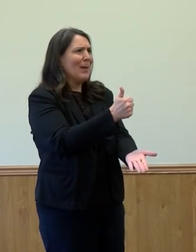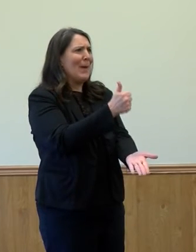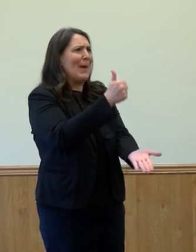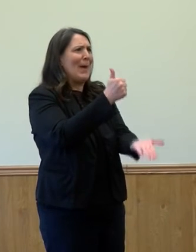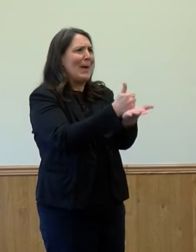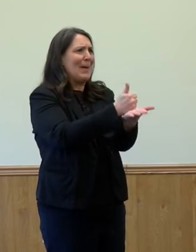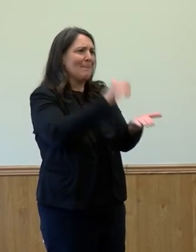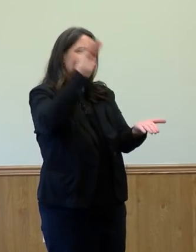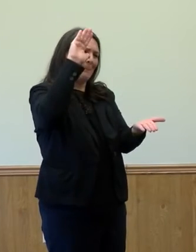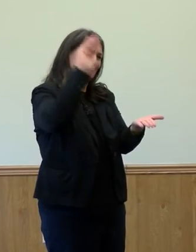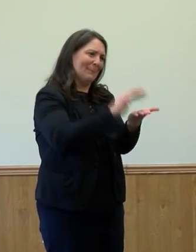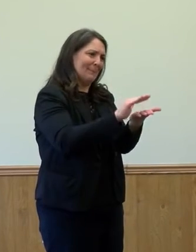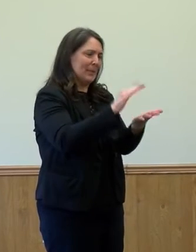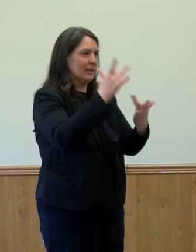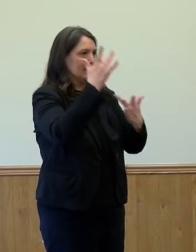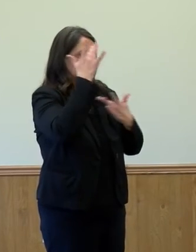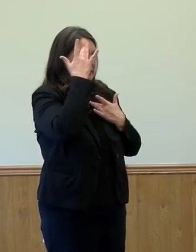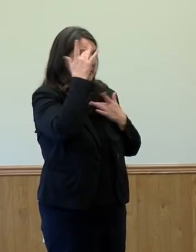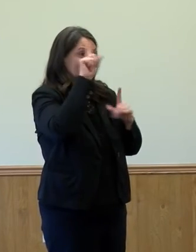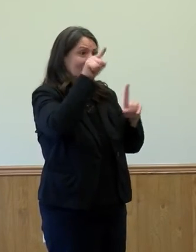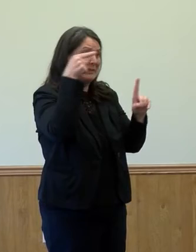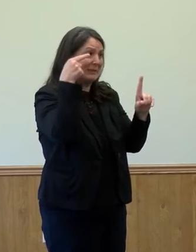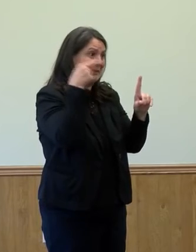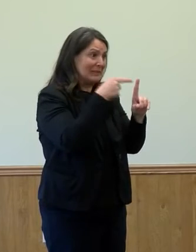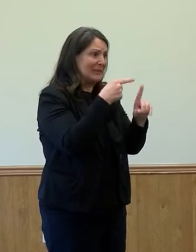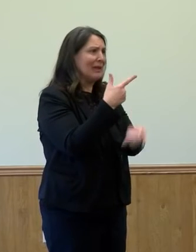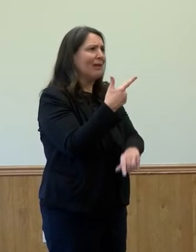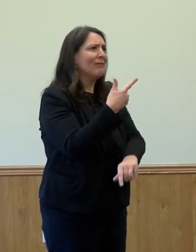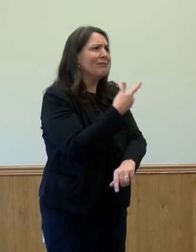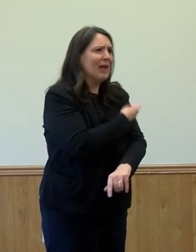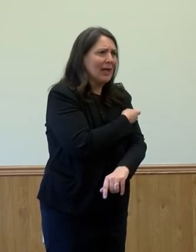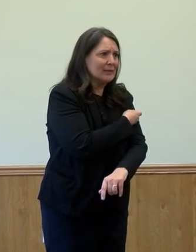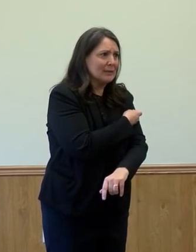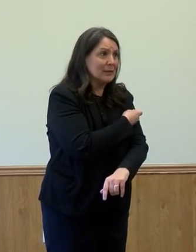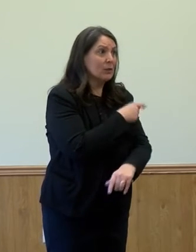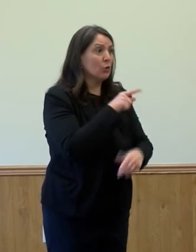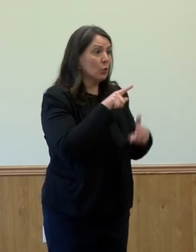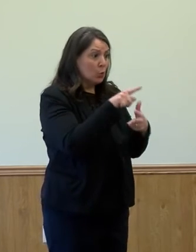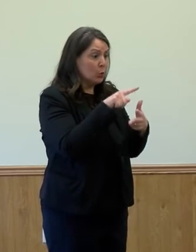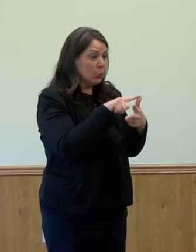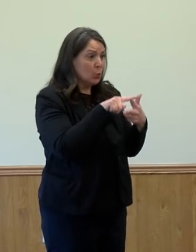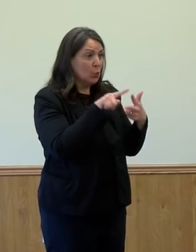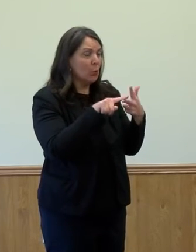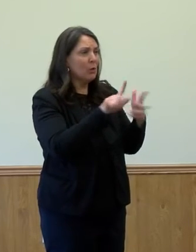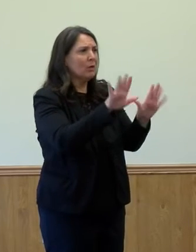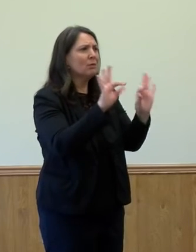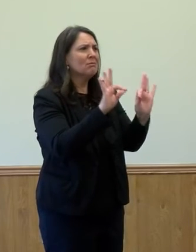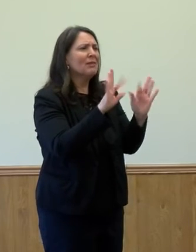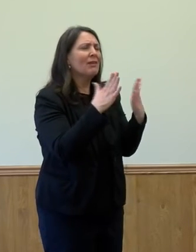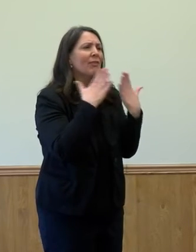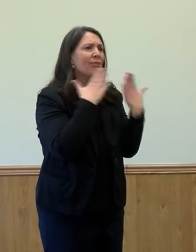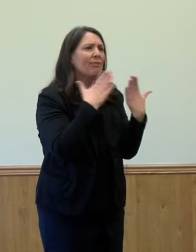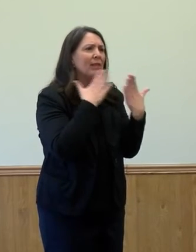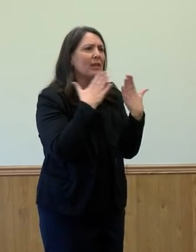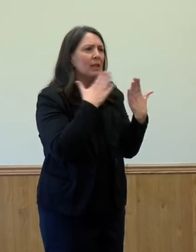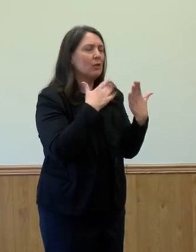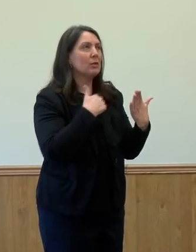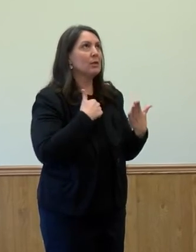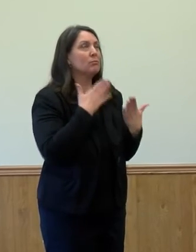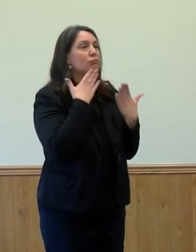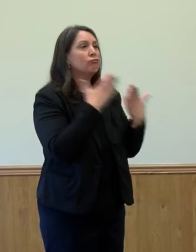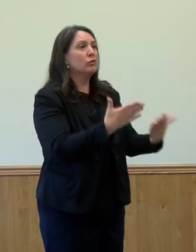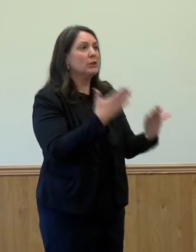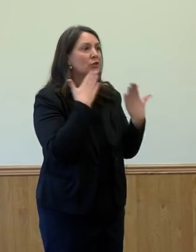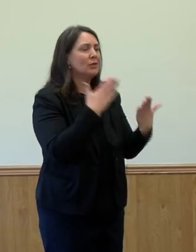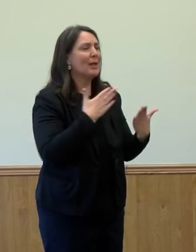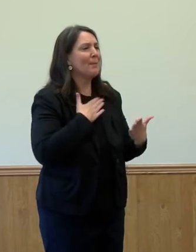simple solution. Just get vaccinated. And if you have done so, thank you. I appreciate it. We're just going to ask you to do